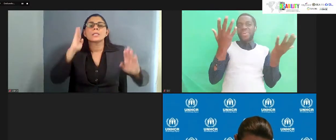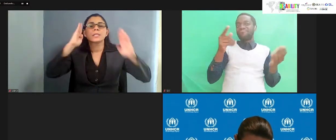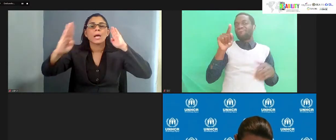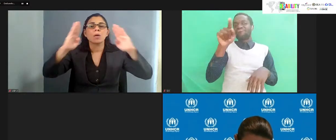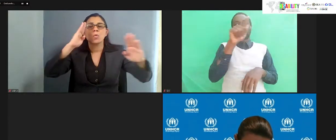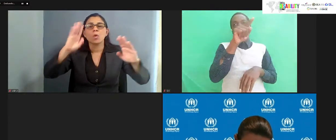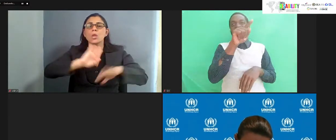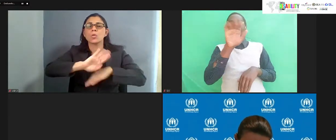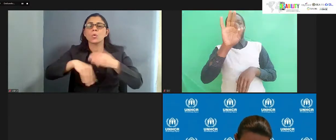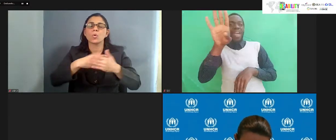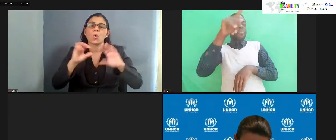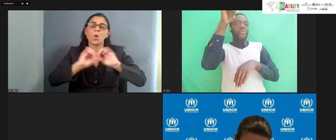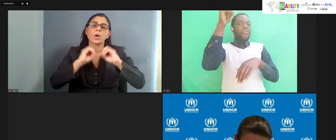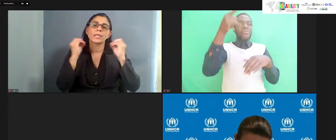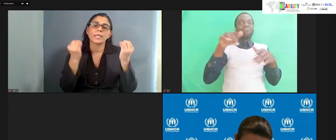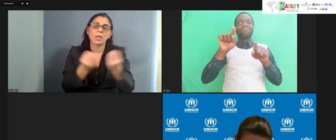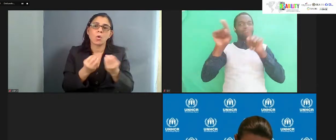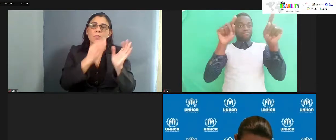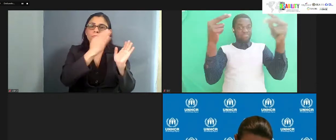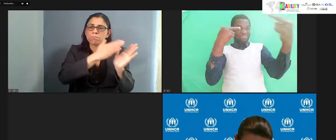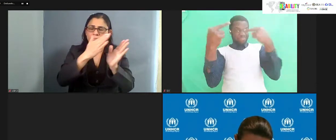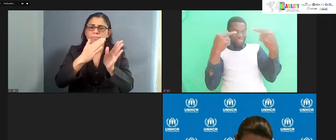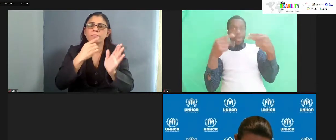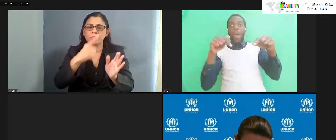greet the organizers